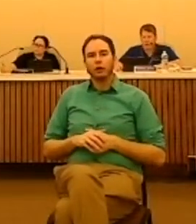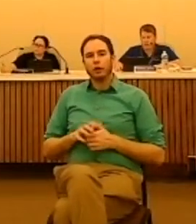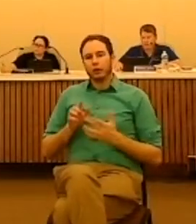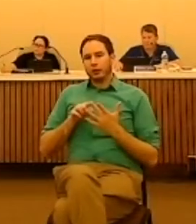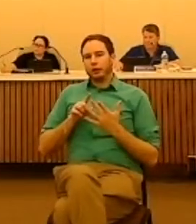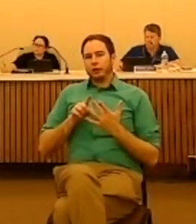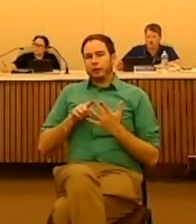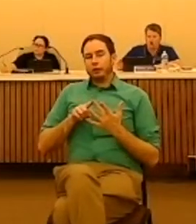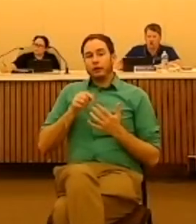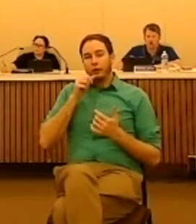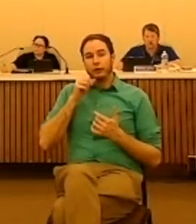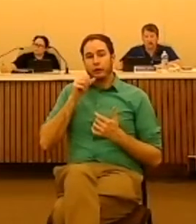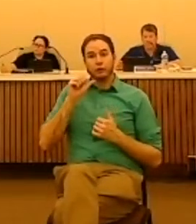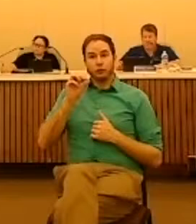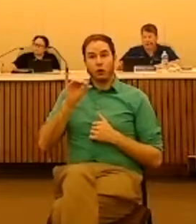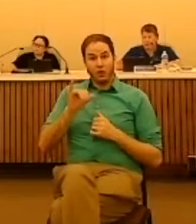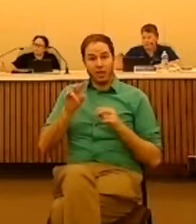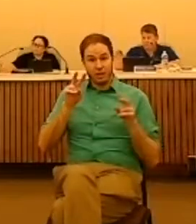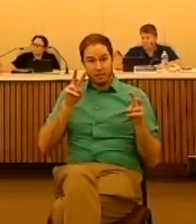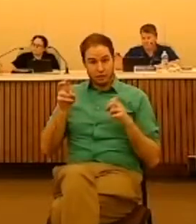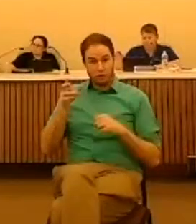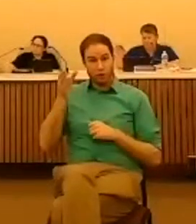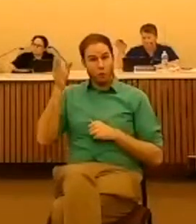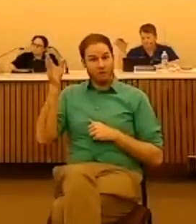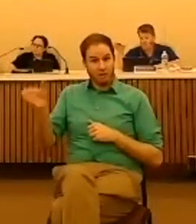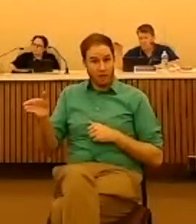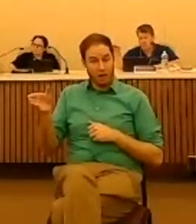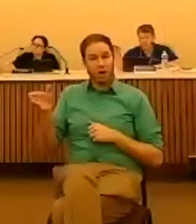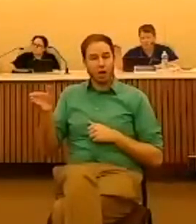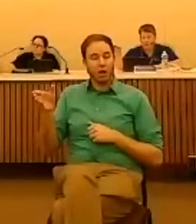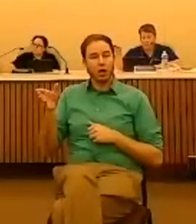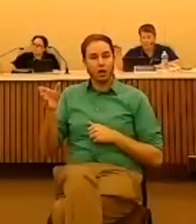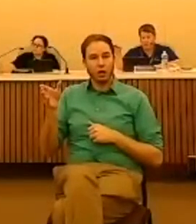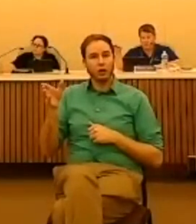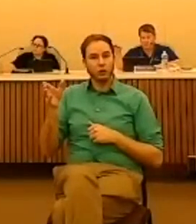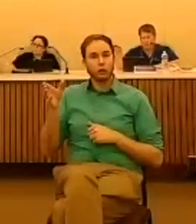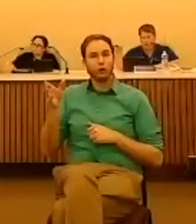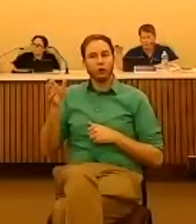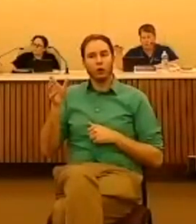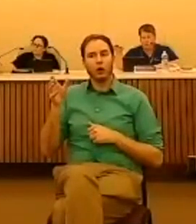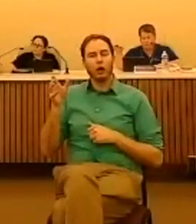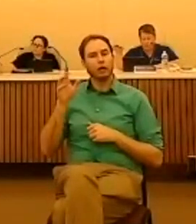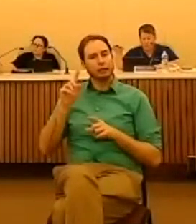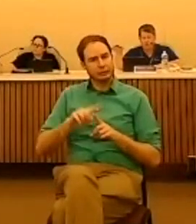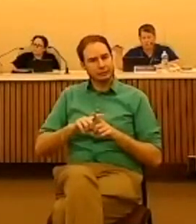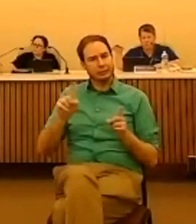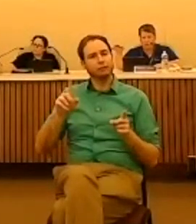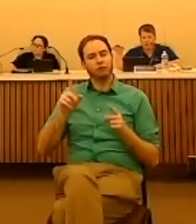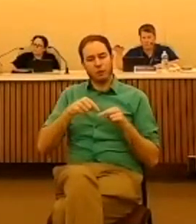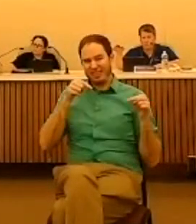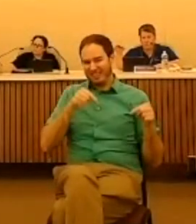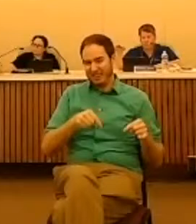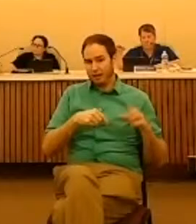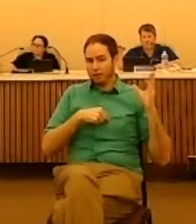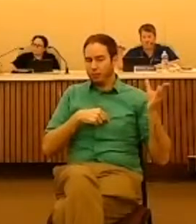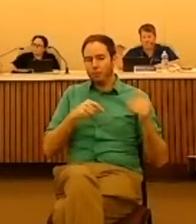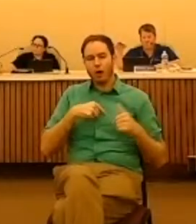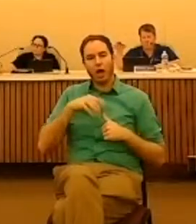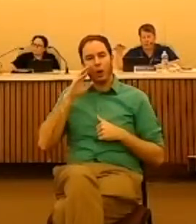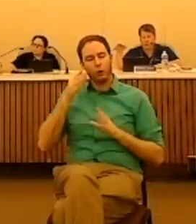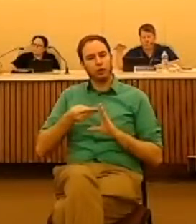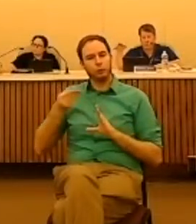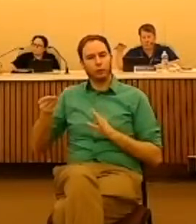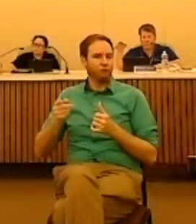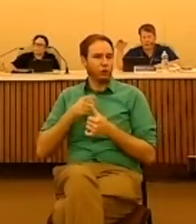So again, those issues over there are irrespective of this, but I will bring them to the attention of our crews. This is the first I've